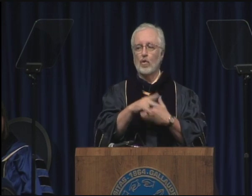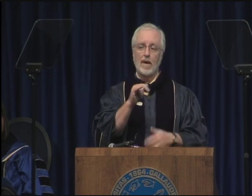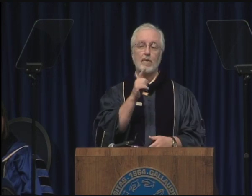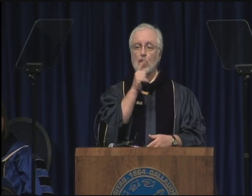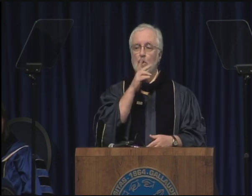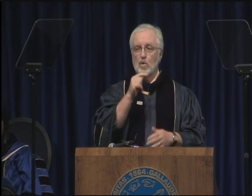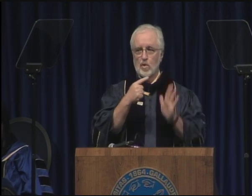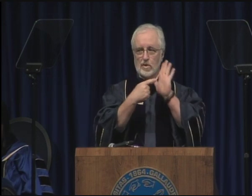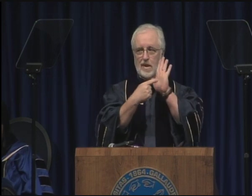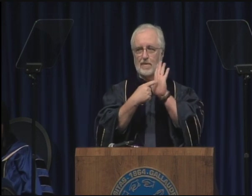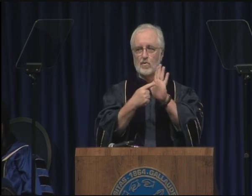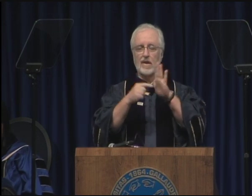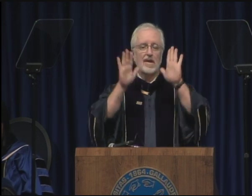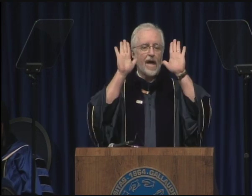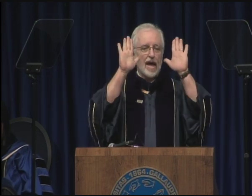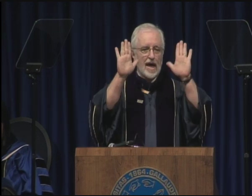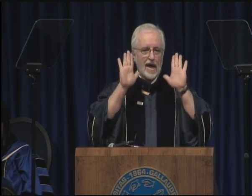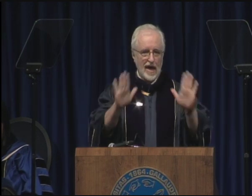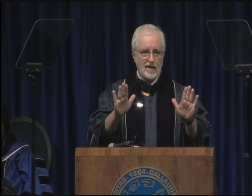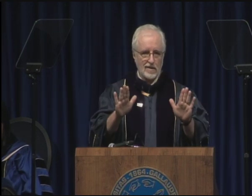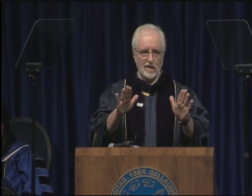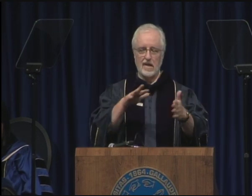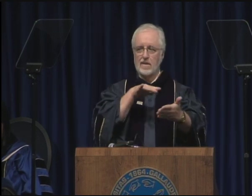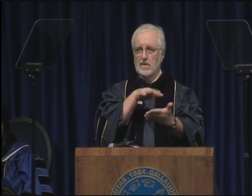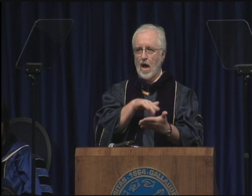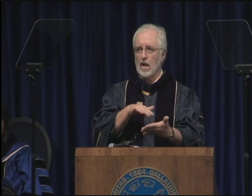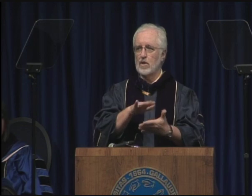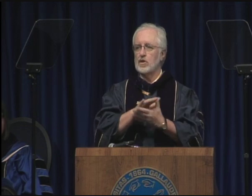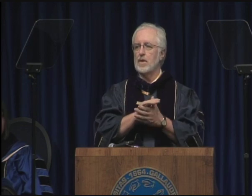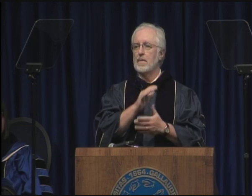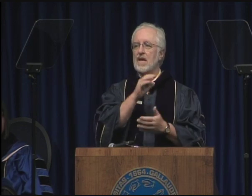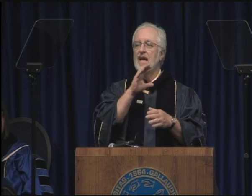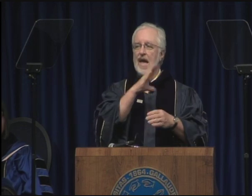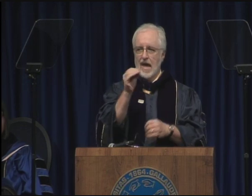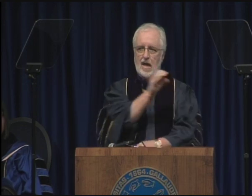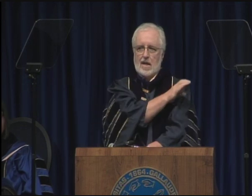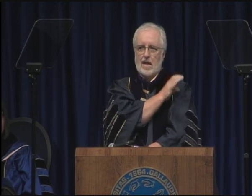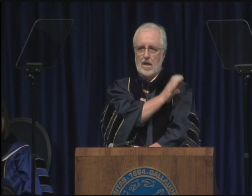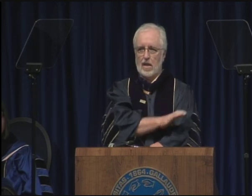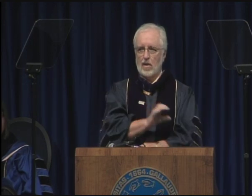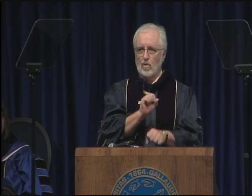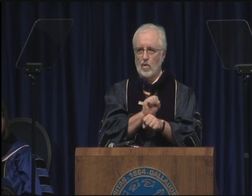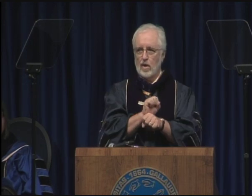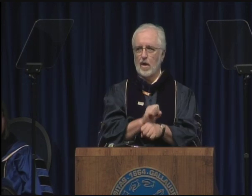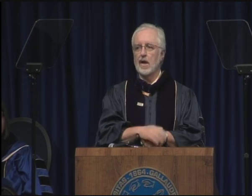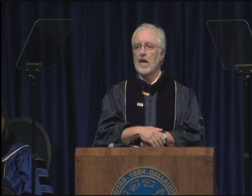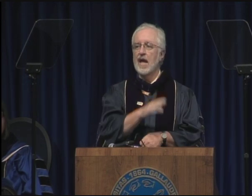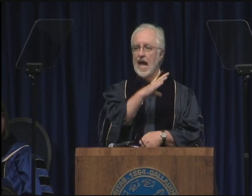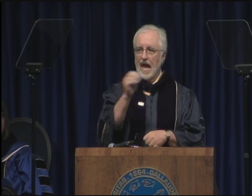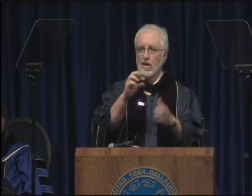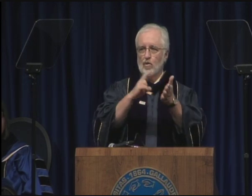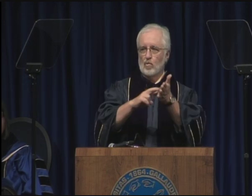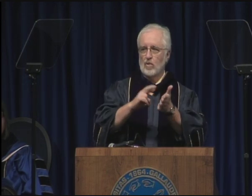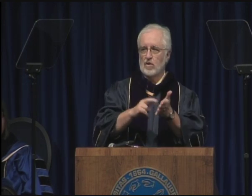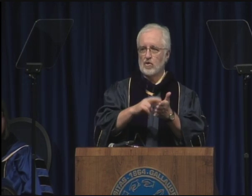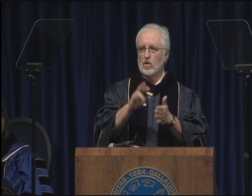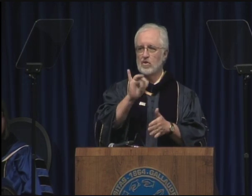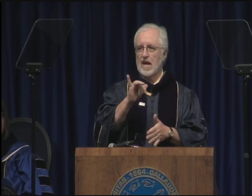program who has demonstrated the excellence in scholarship, clinical work, and